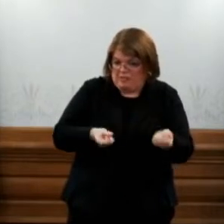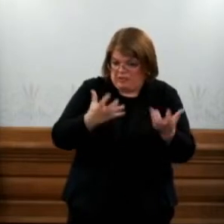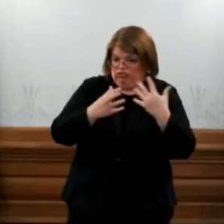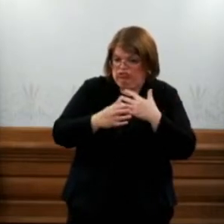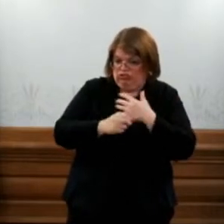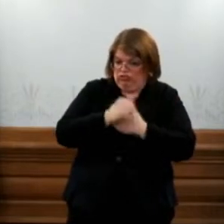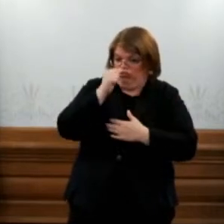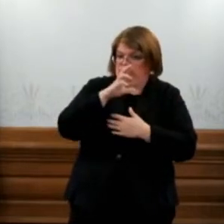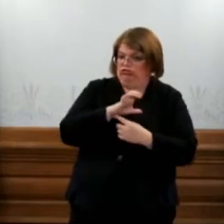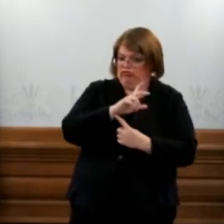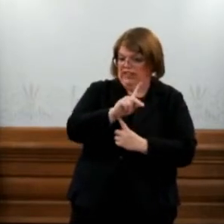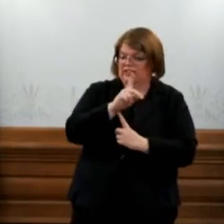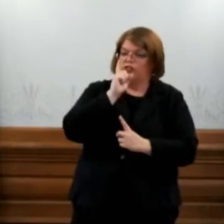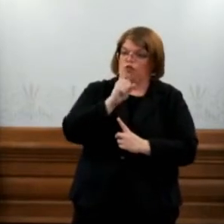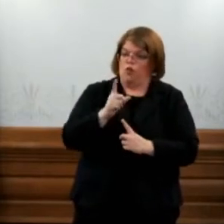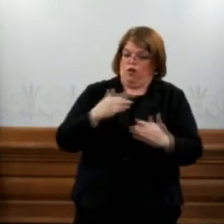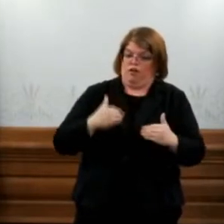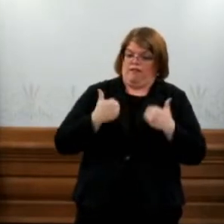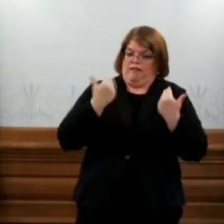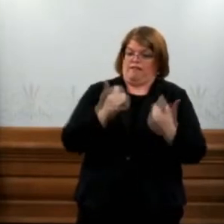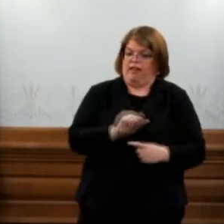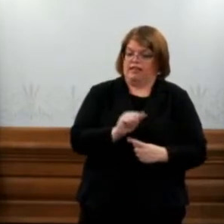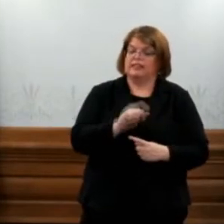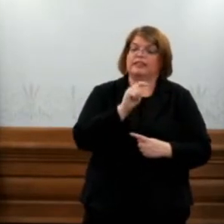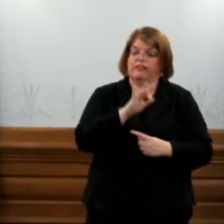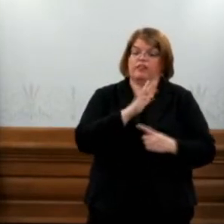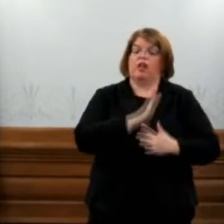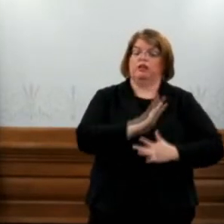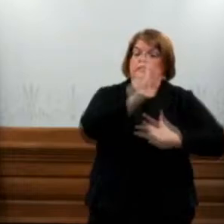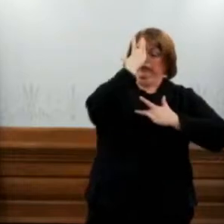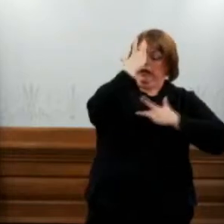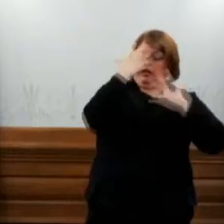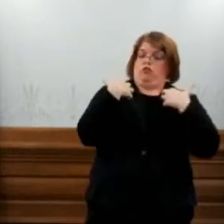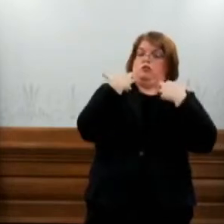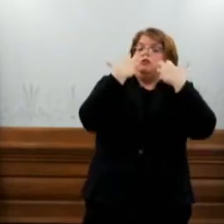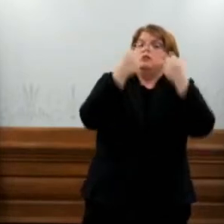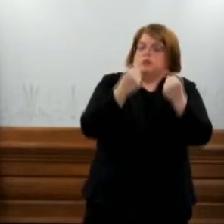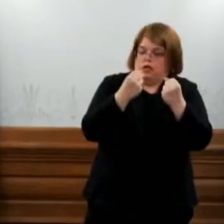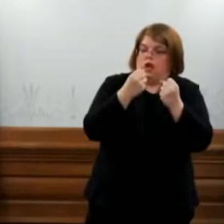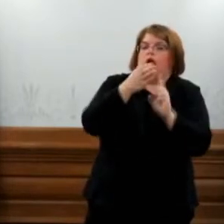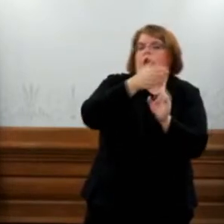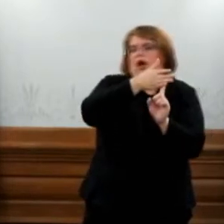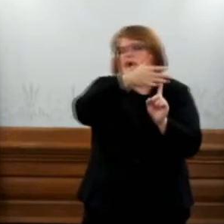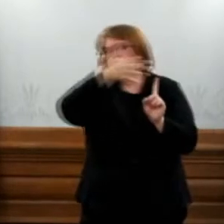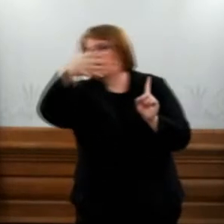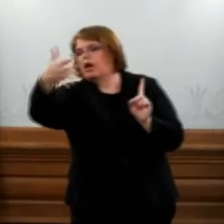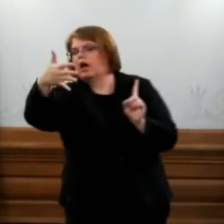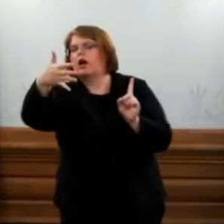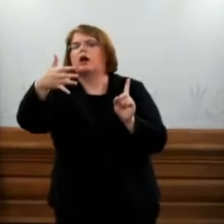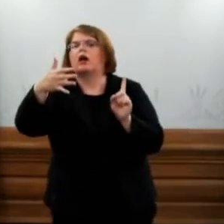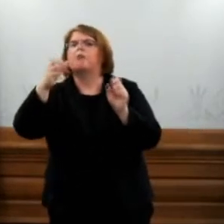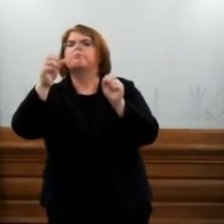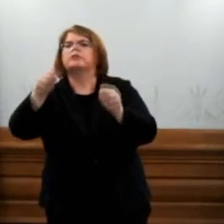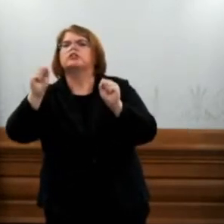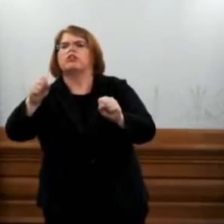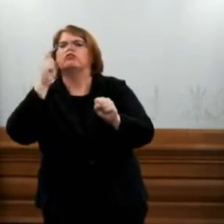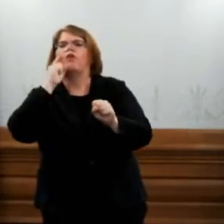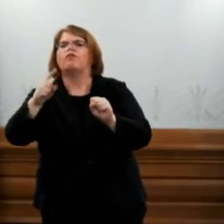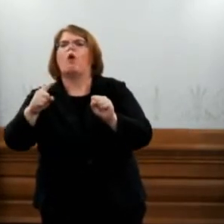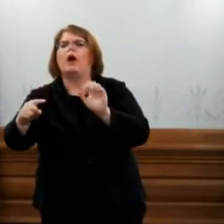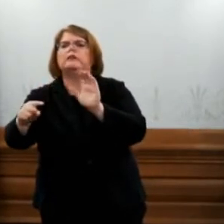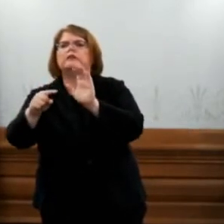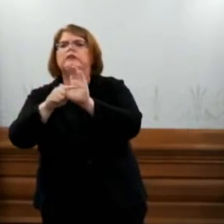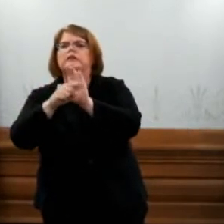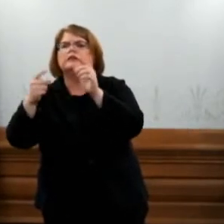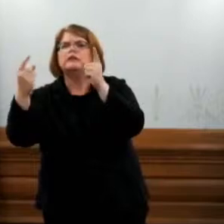college and high school athletes after having COVID. What is their risk of adverse events? say with their heart, with their lung, anything like that. But right now,